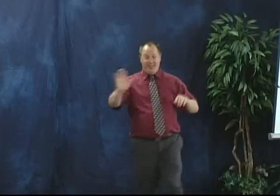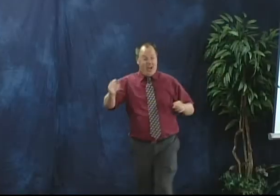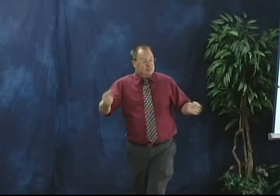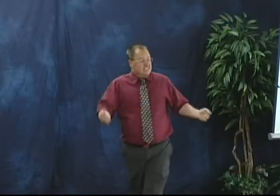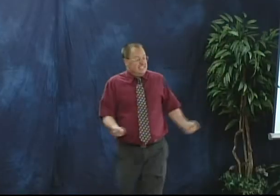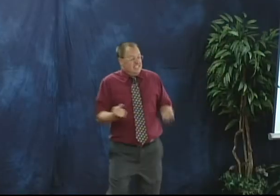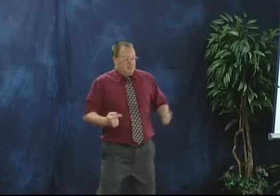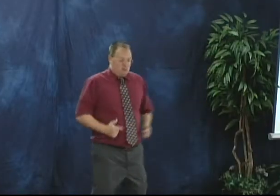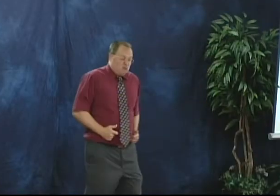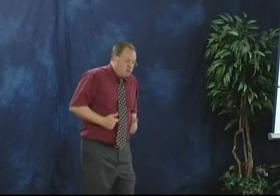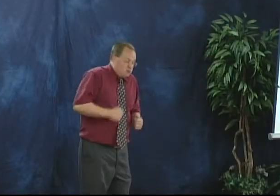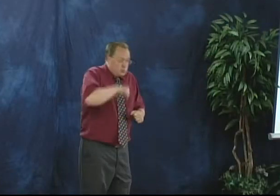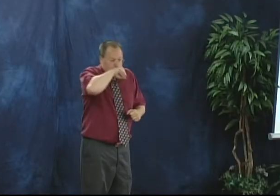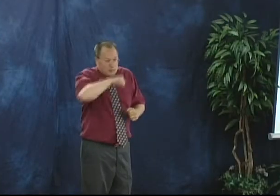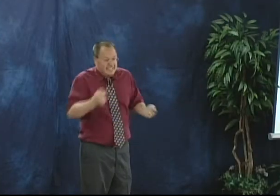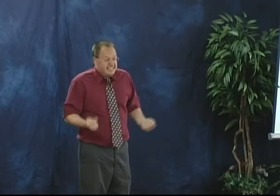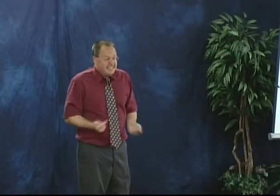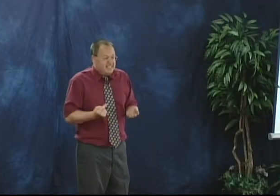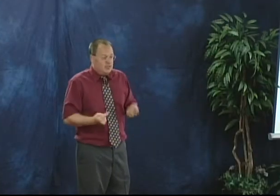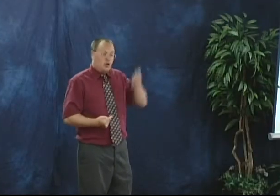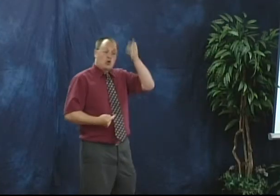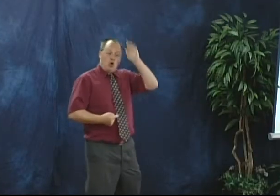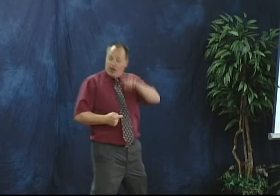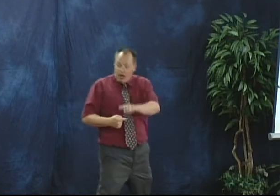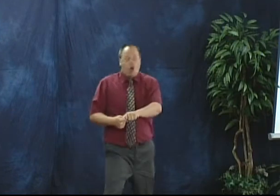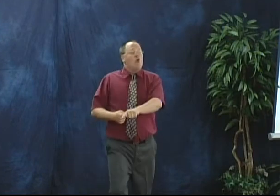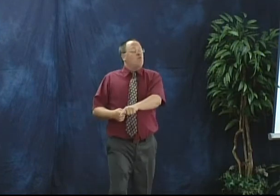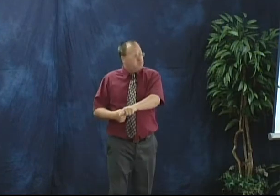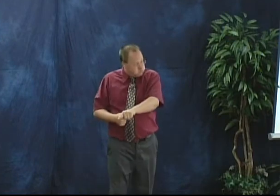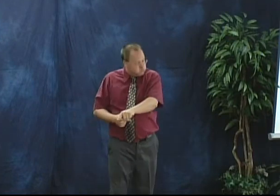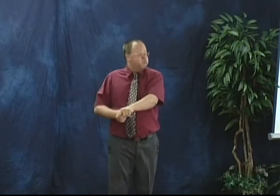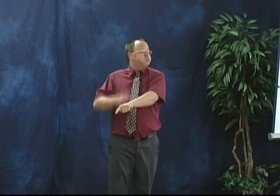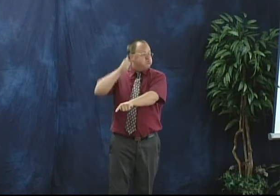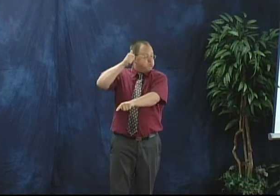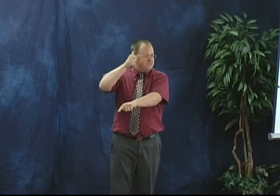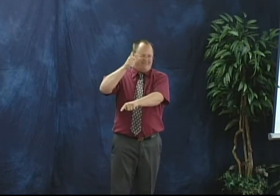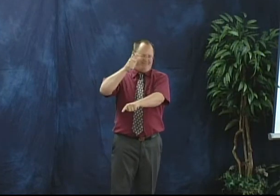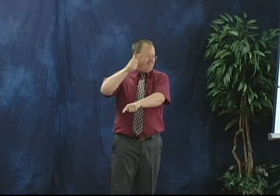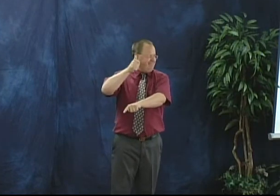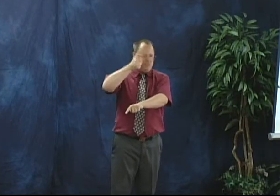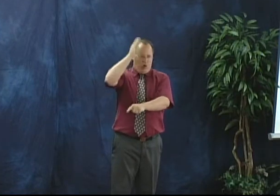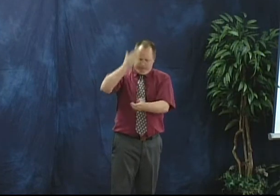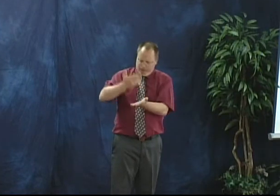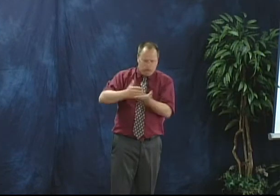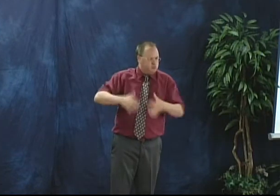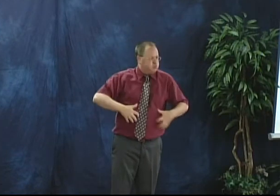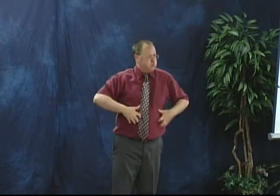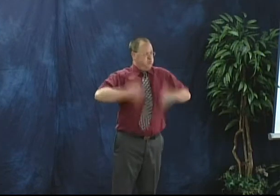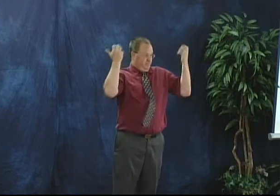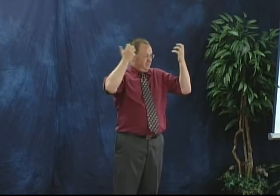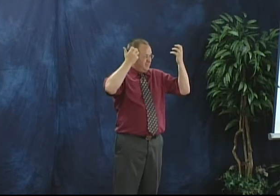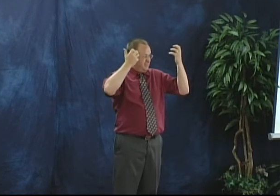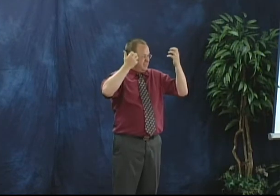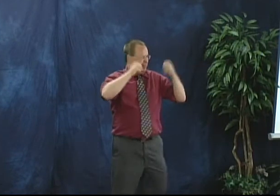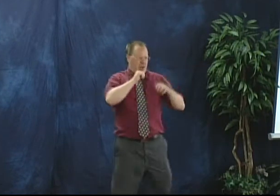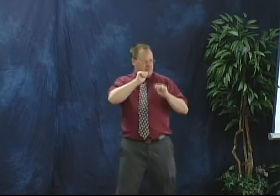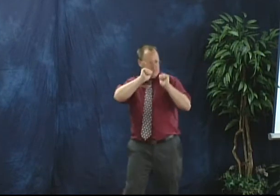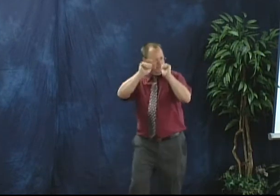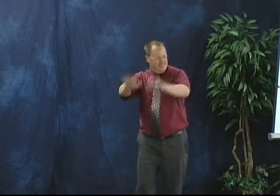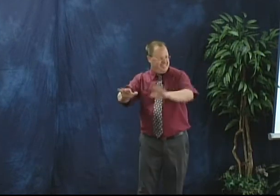But there are many who are happy who are not in a state of blessedness. There are sinners who are